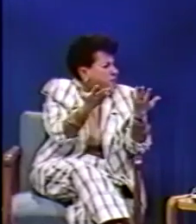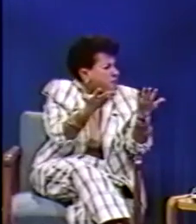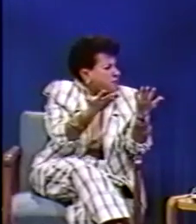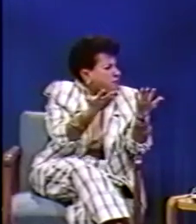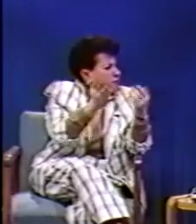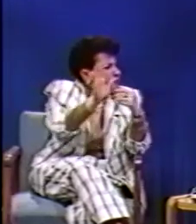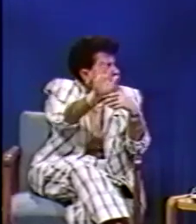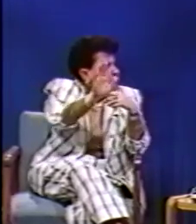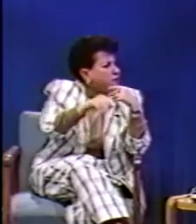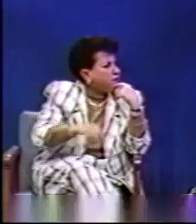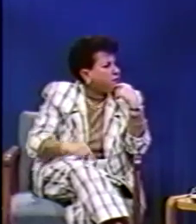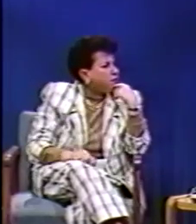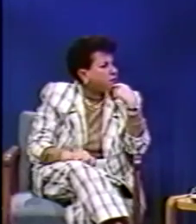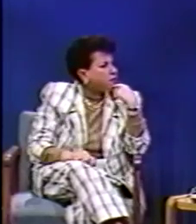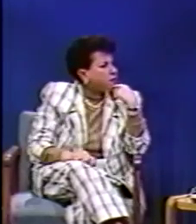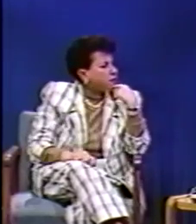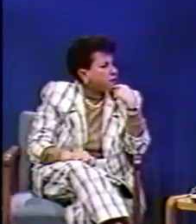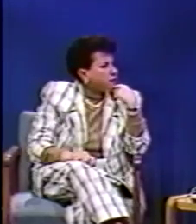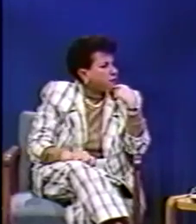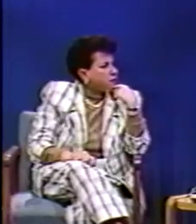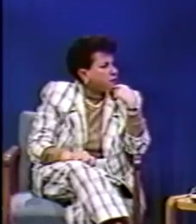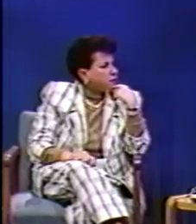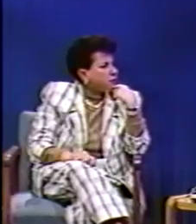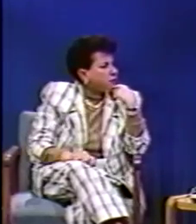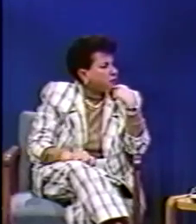time, what was the involvement of the PSC?